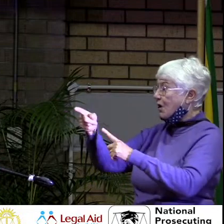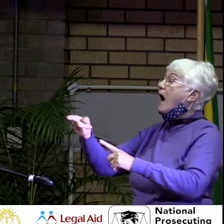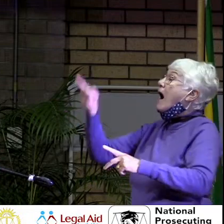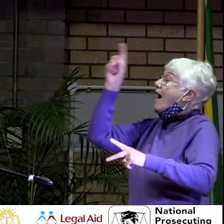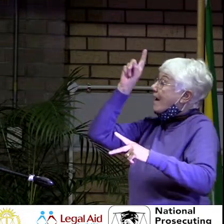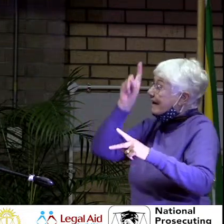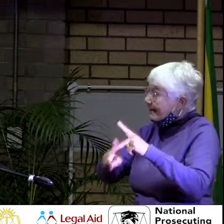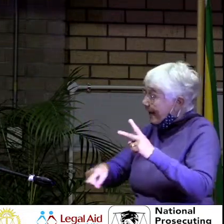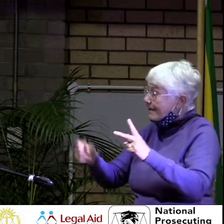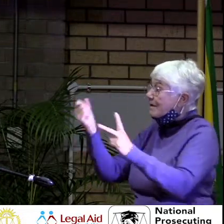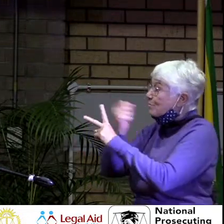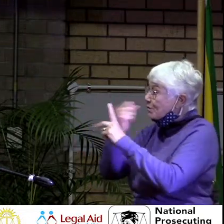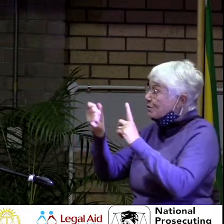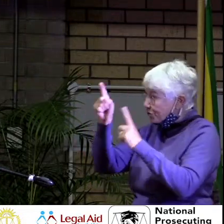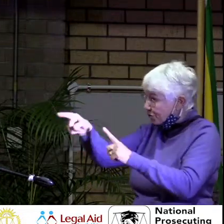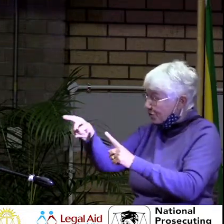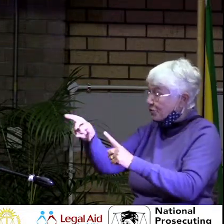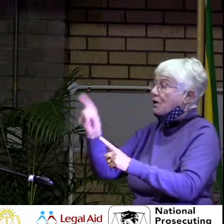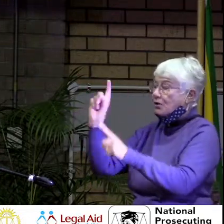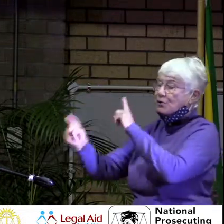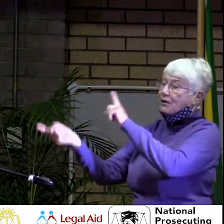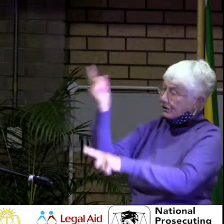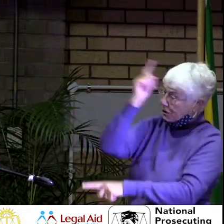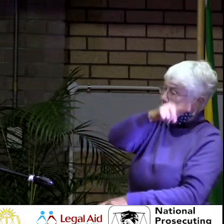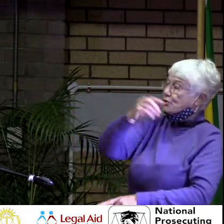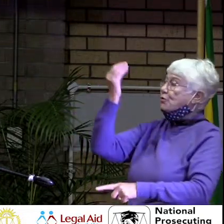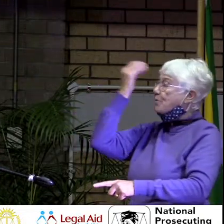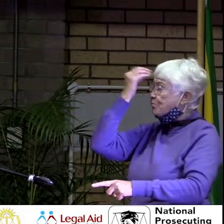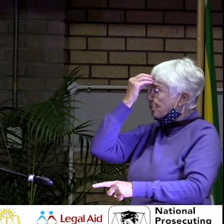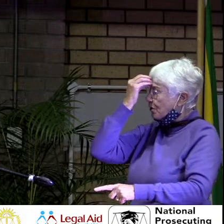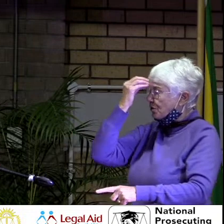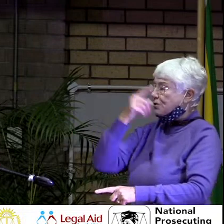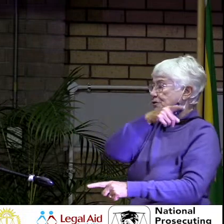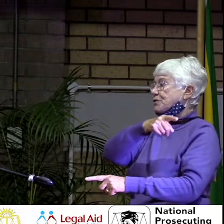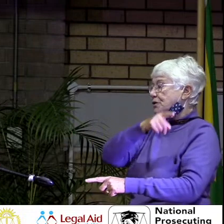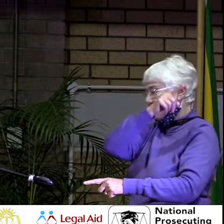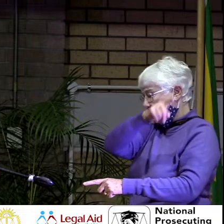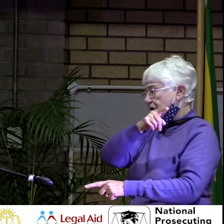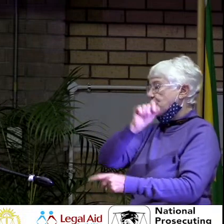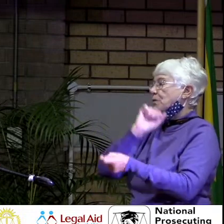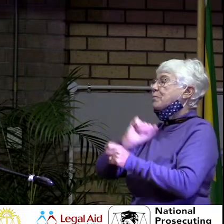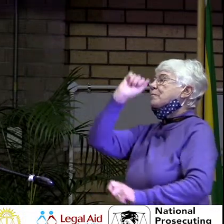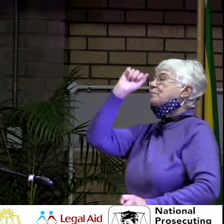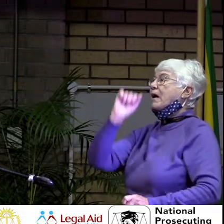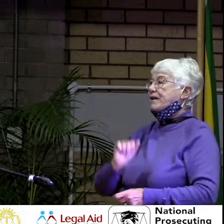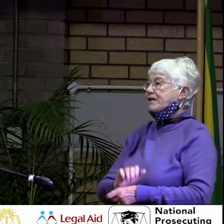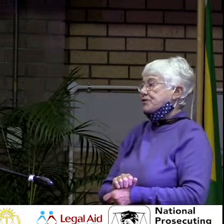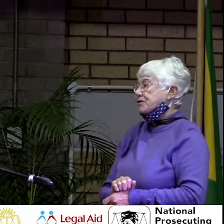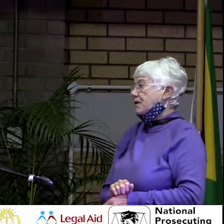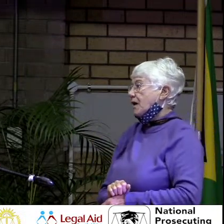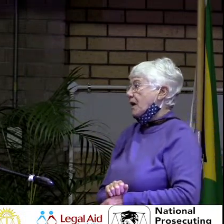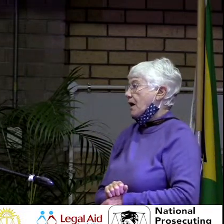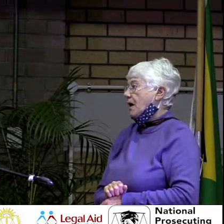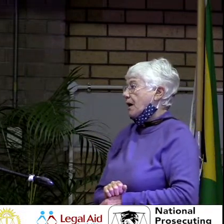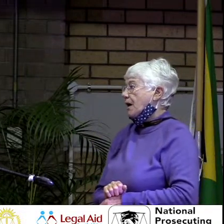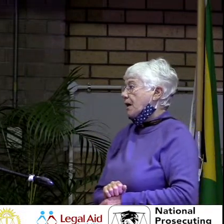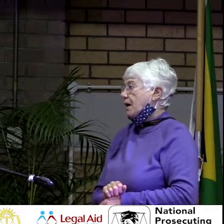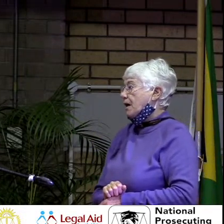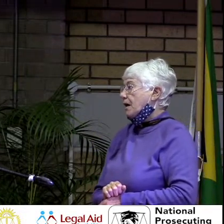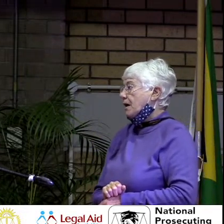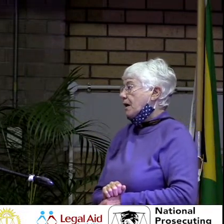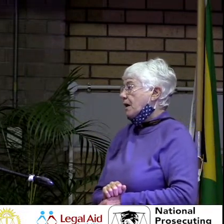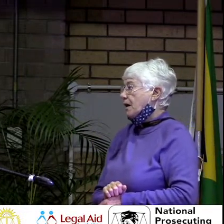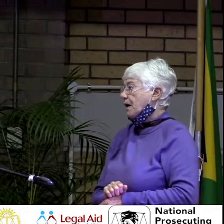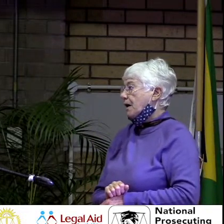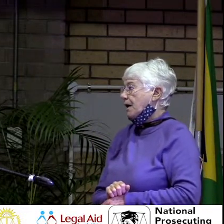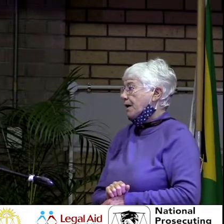how that works. What we've done is to extend the types of